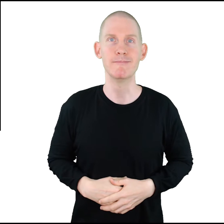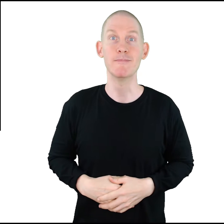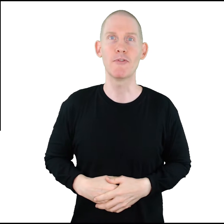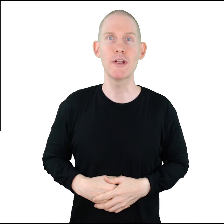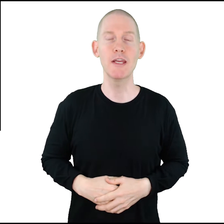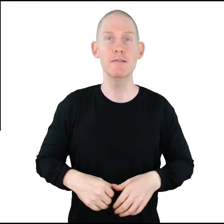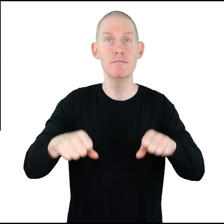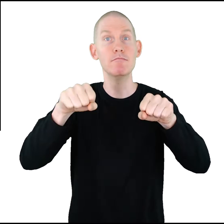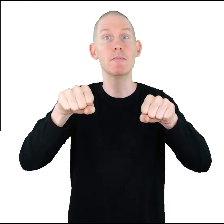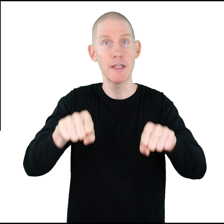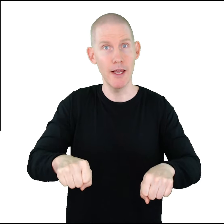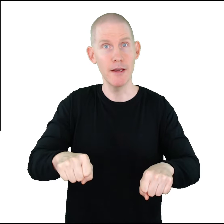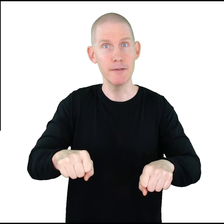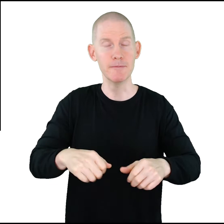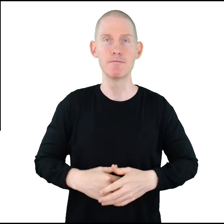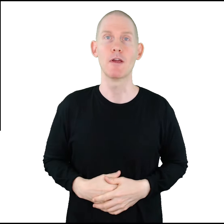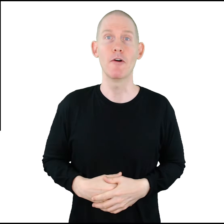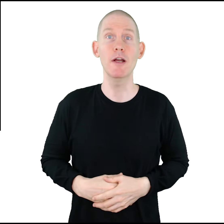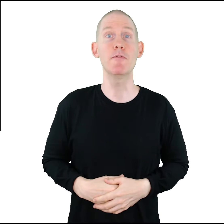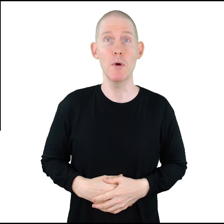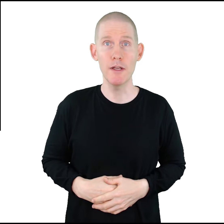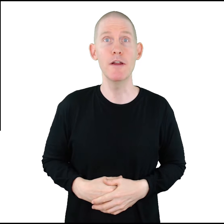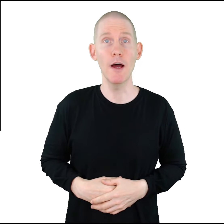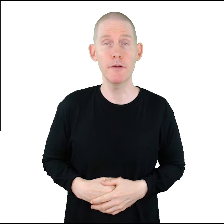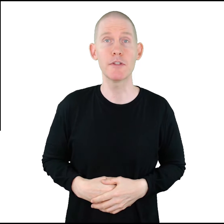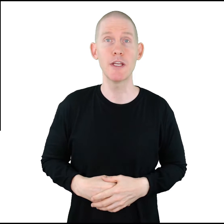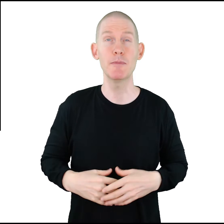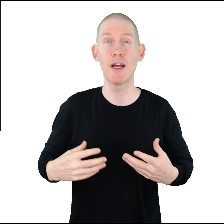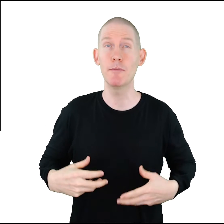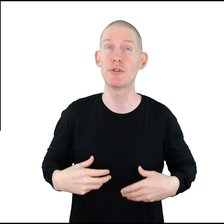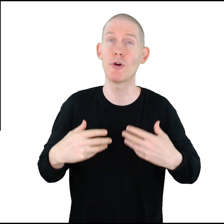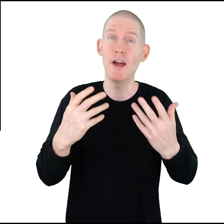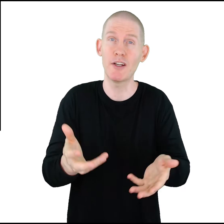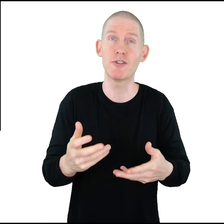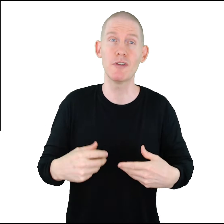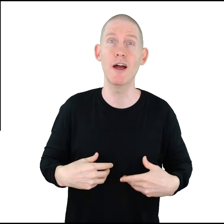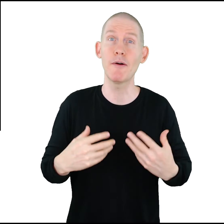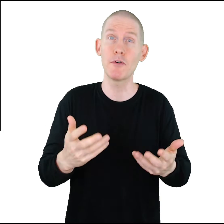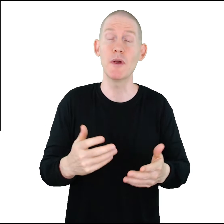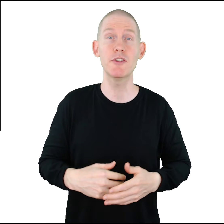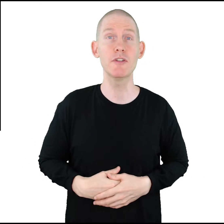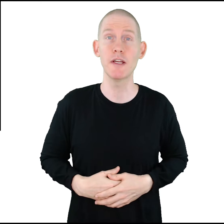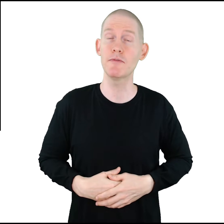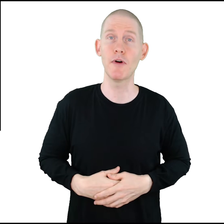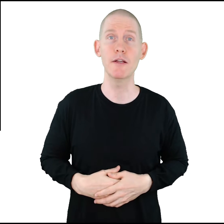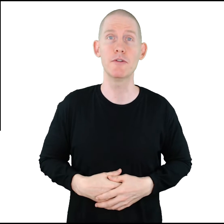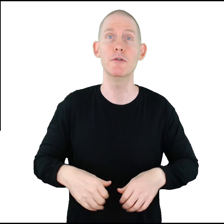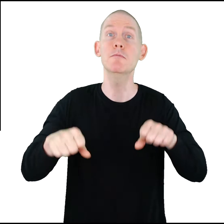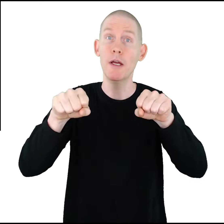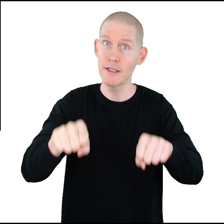Front again. Can. All right, if you want to nod at the same time to show extra affirmation, that's fine too.